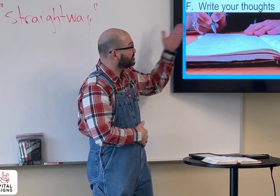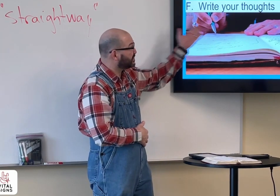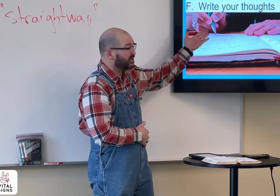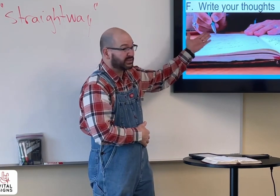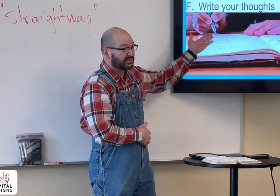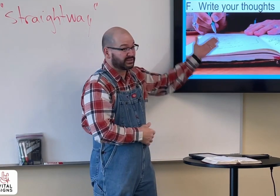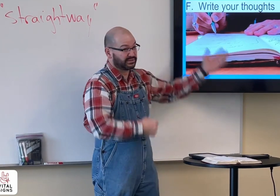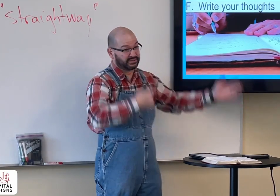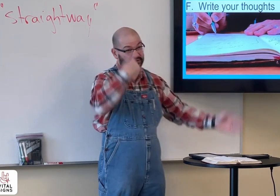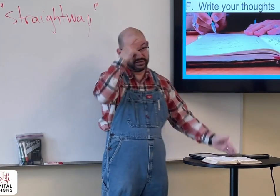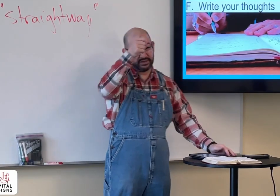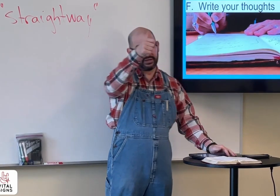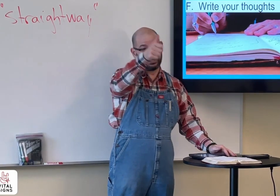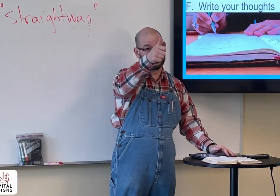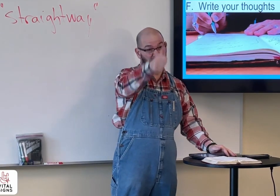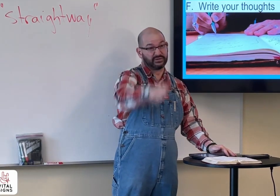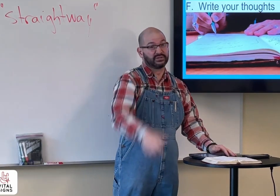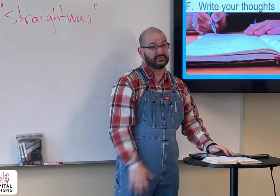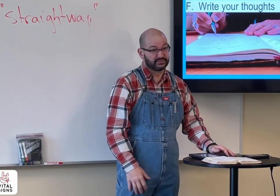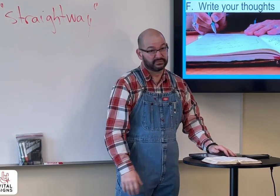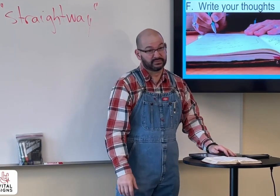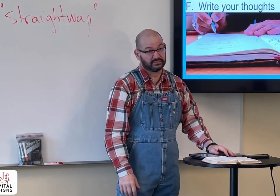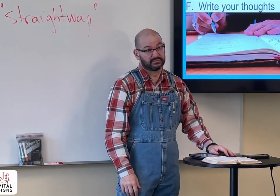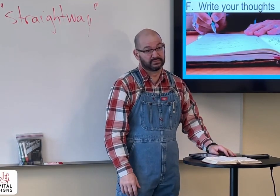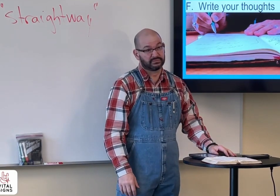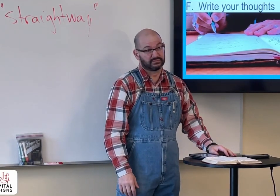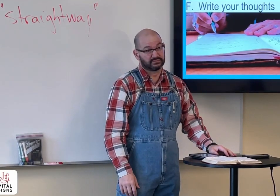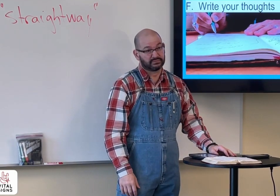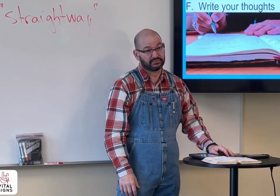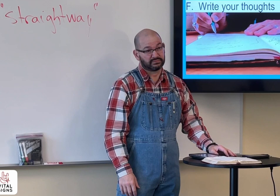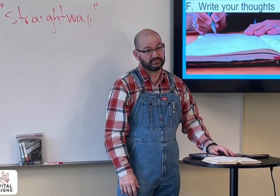This is for yourself. Yeah.